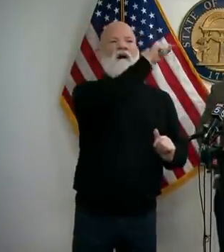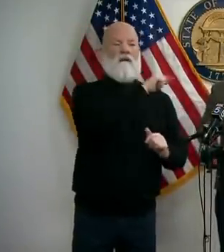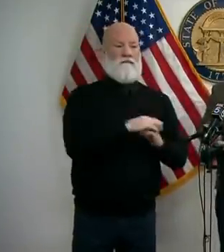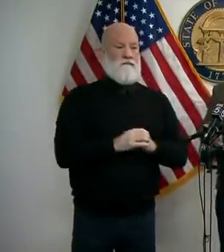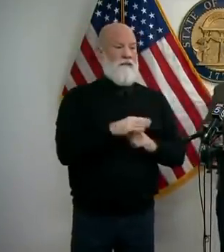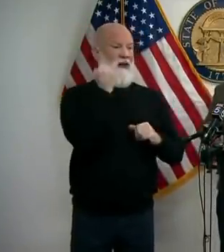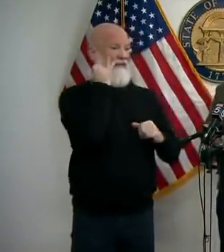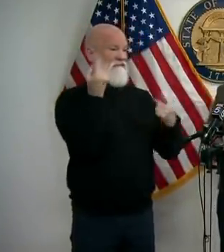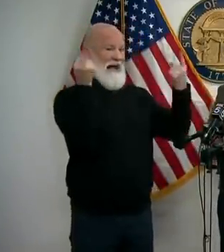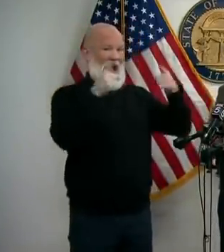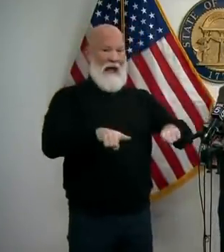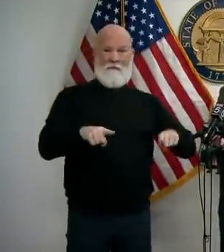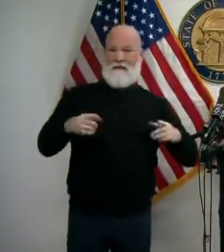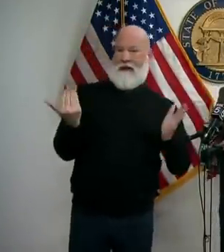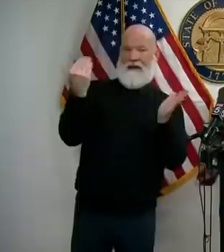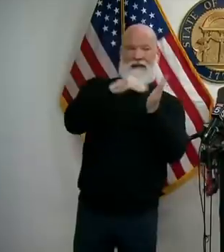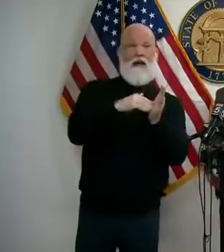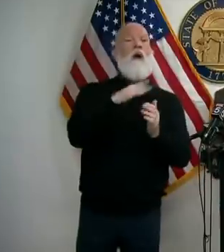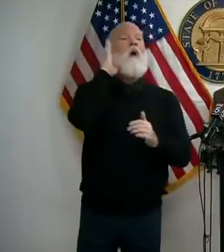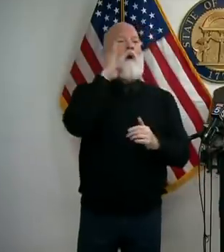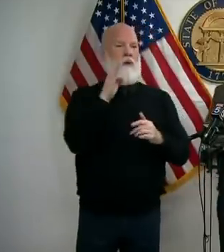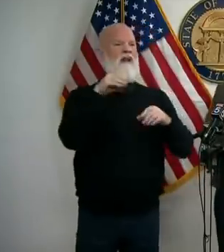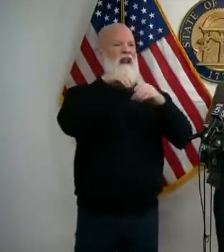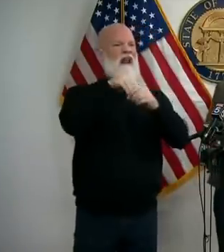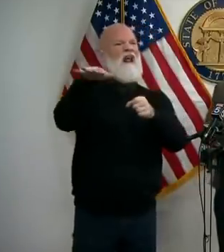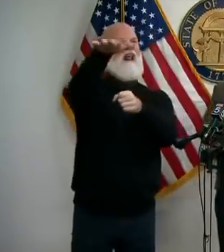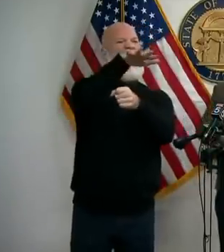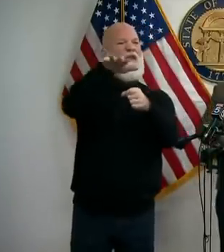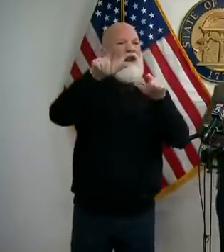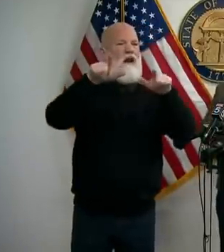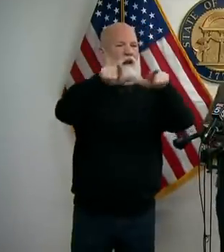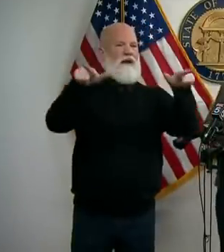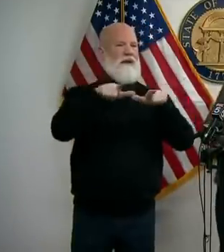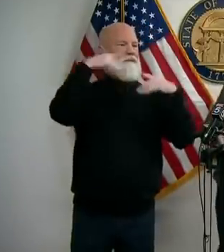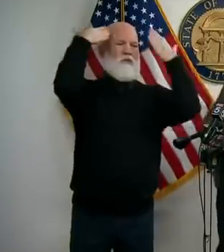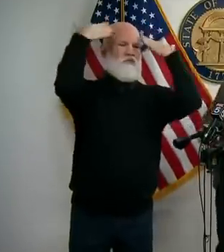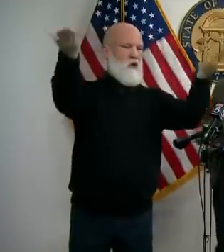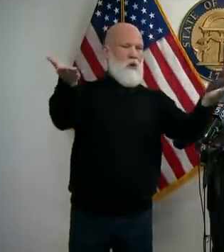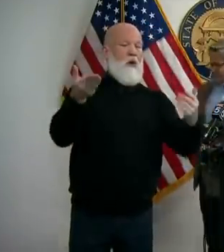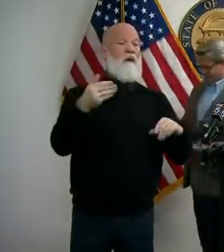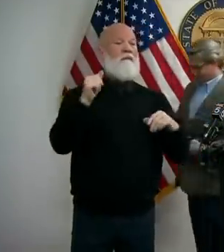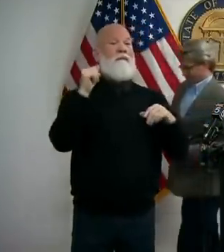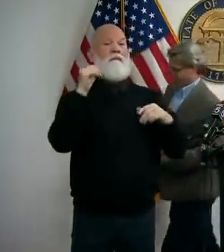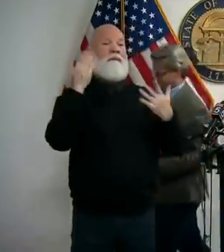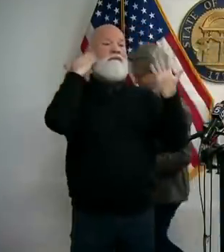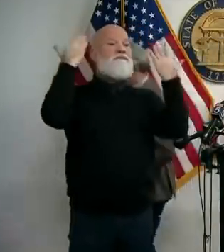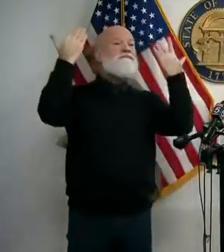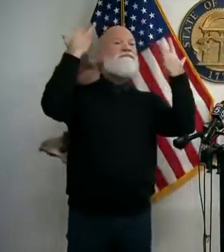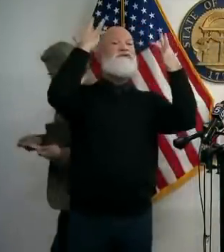may be at another location. As yet to be determined, but it probably has a shiny gold dome on top.